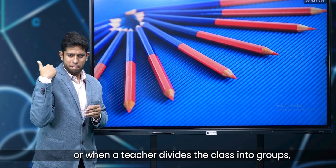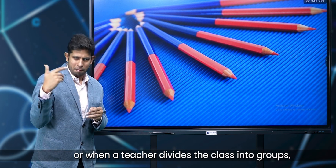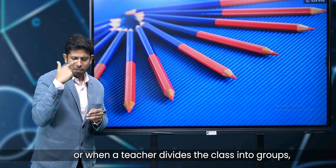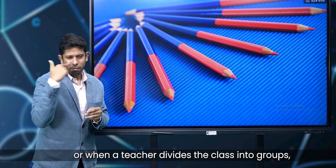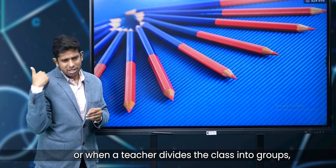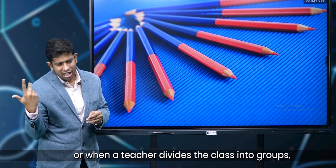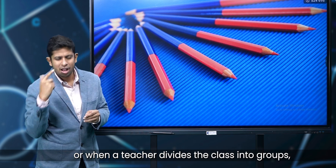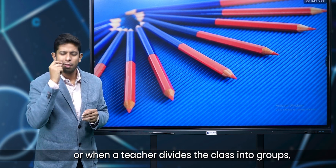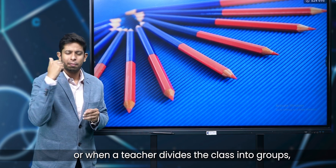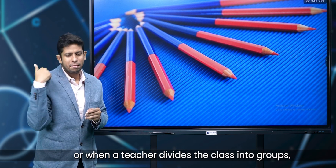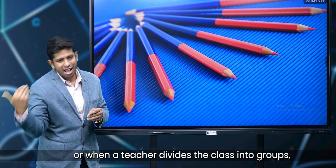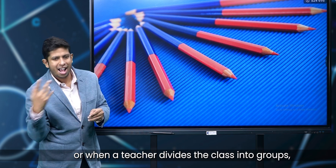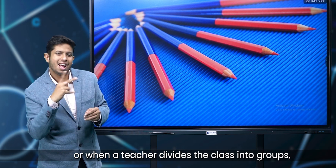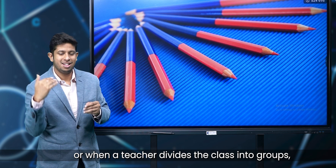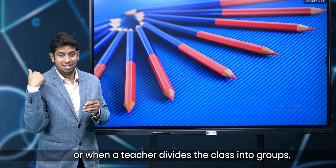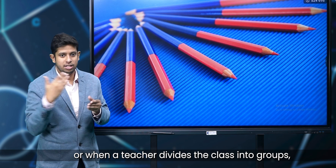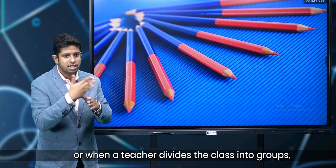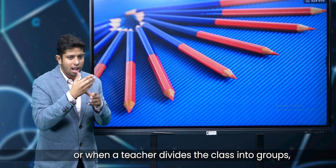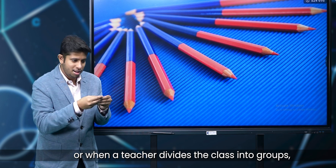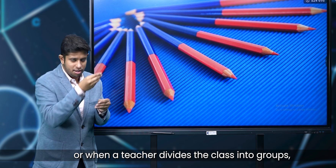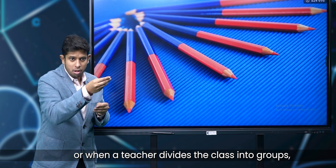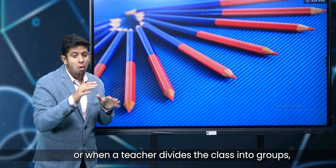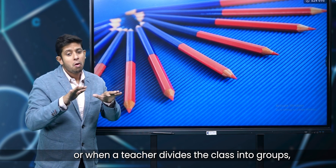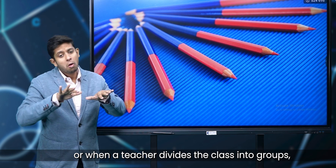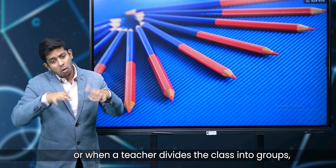or when a teacher divides the class into groups,